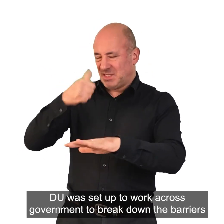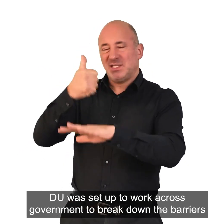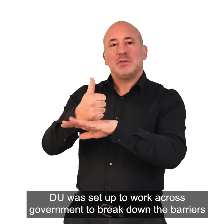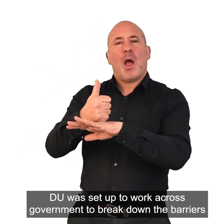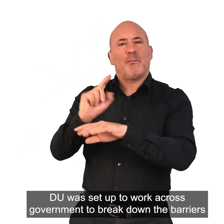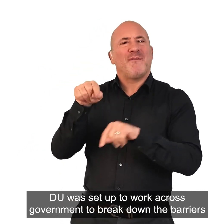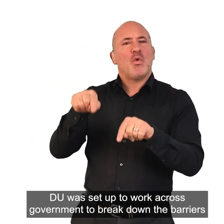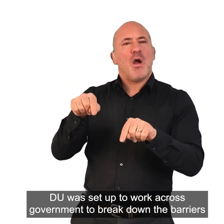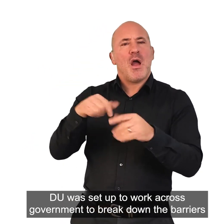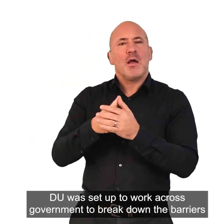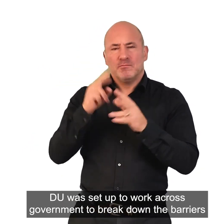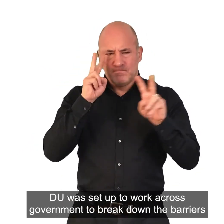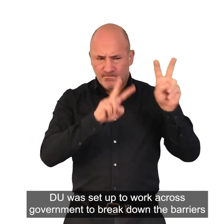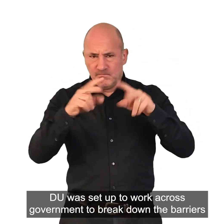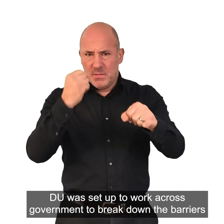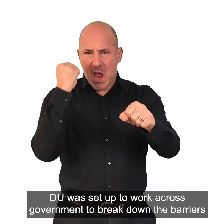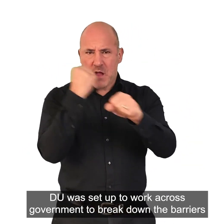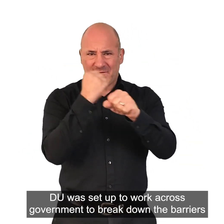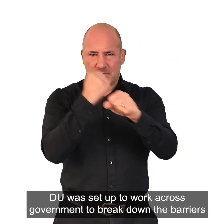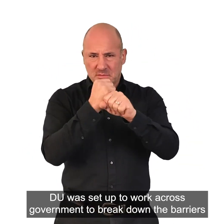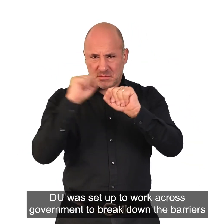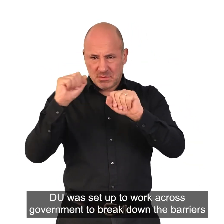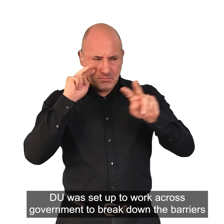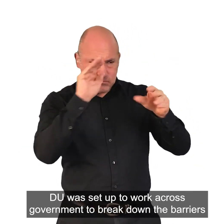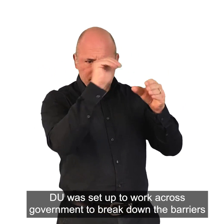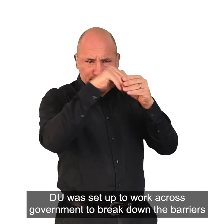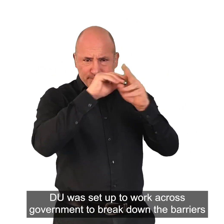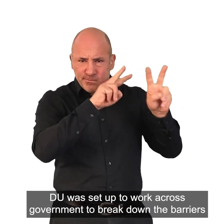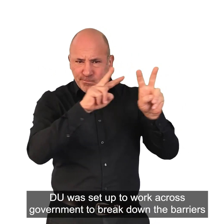DU was set up to work across government to break down the barriers